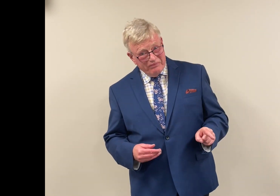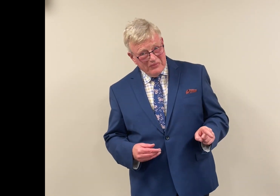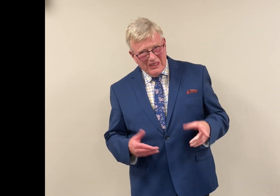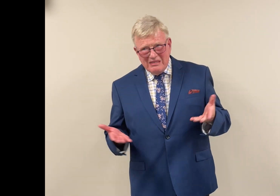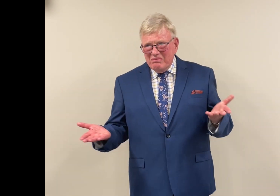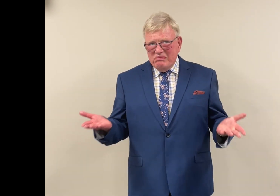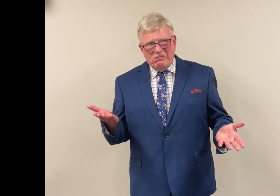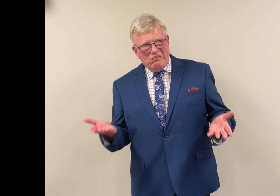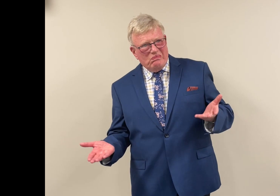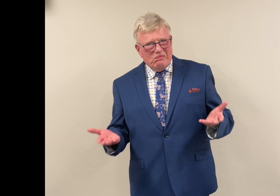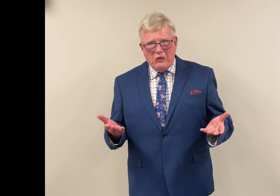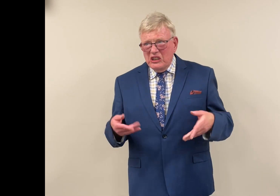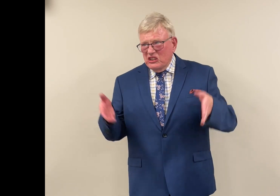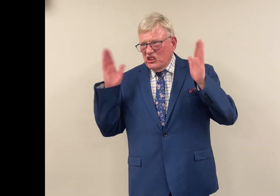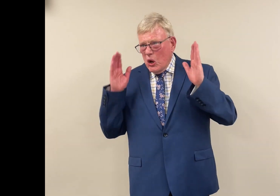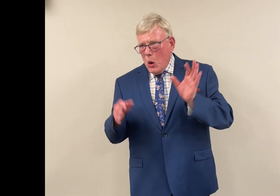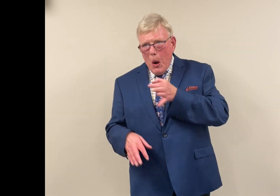family.